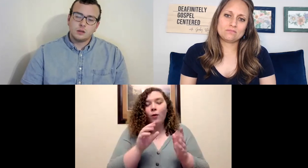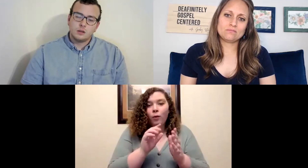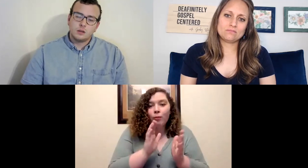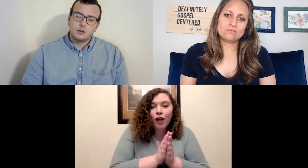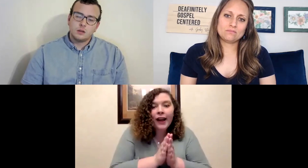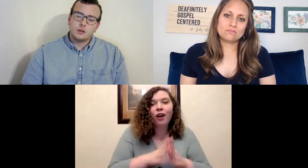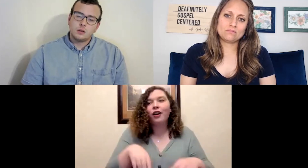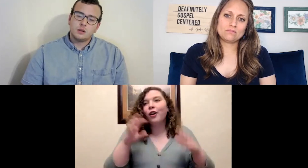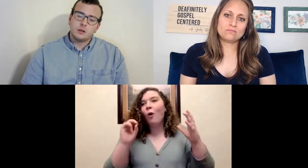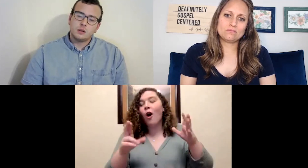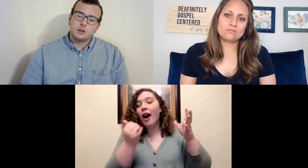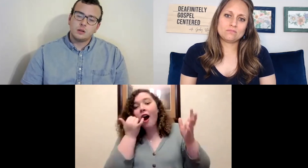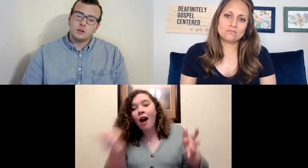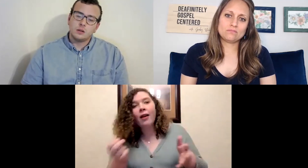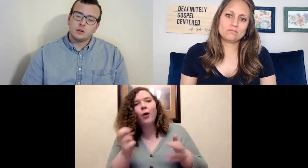from you.